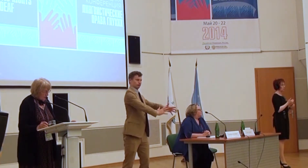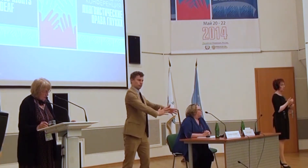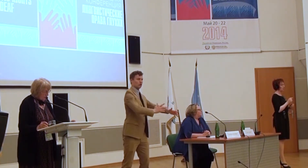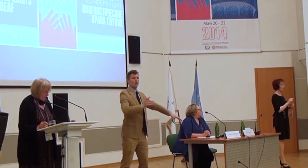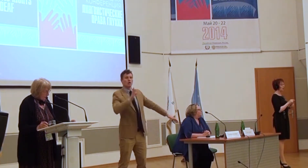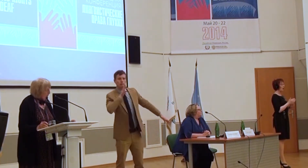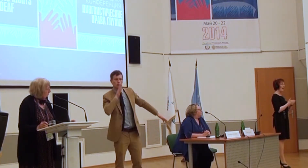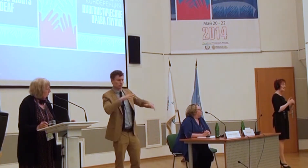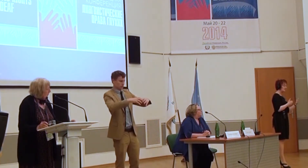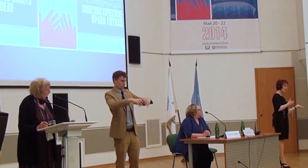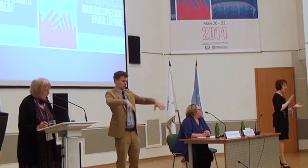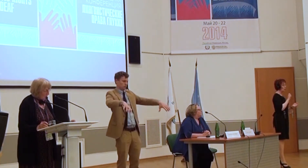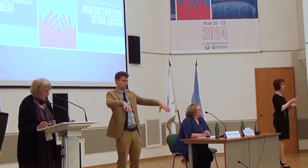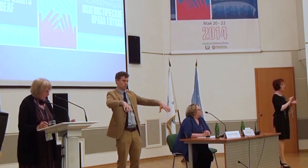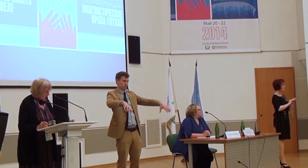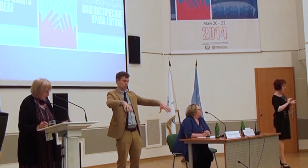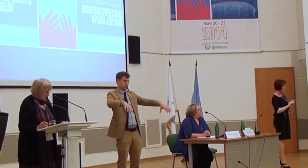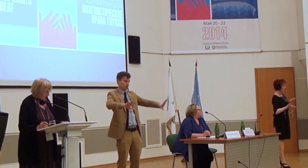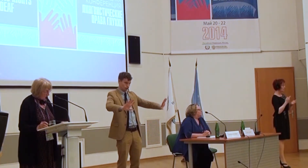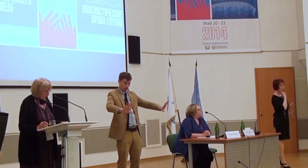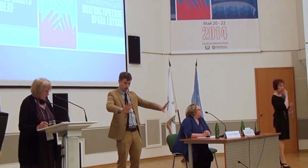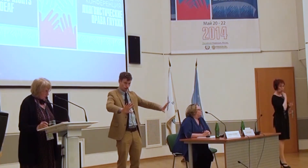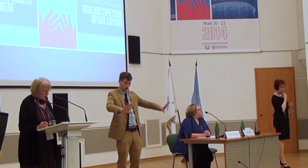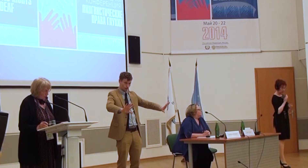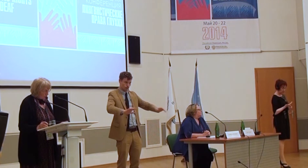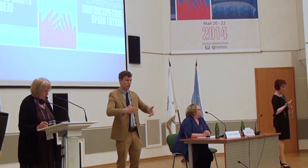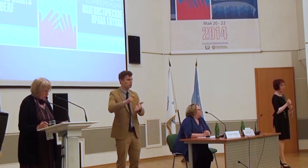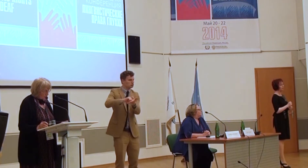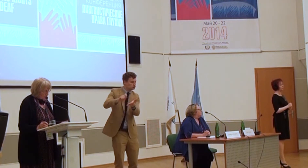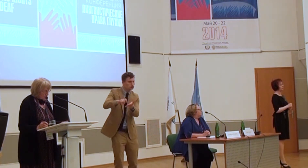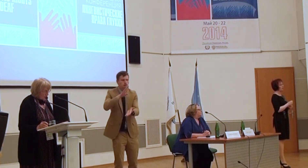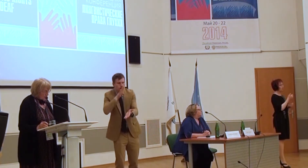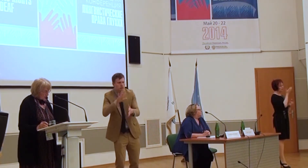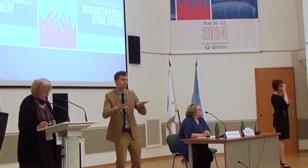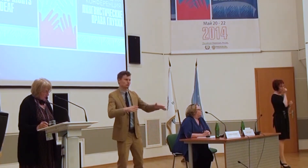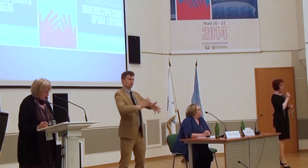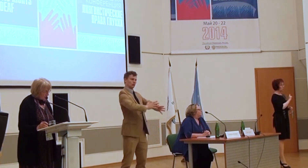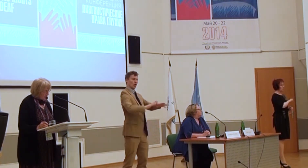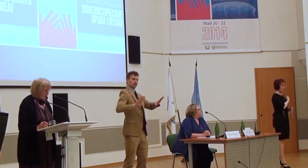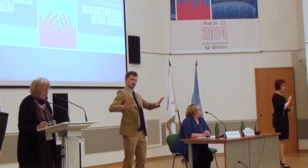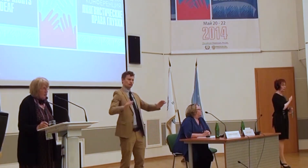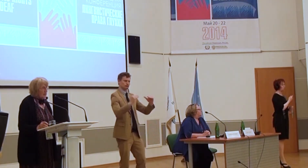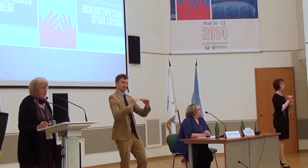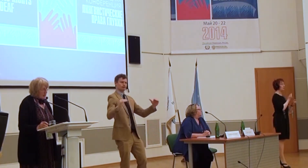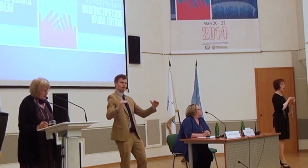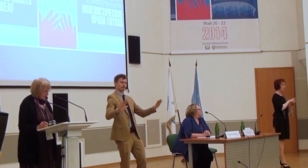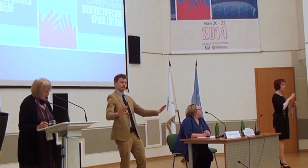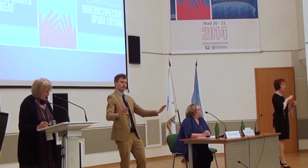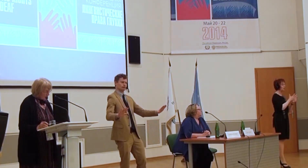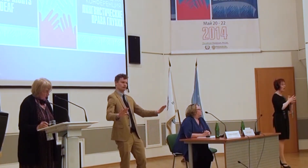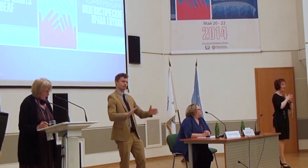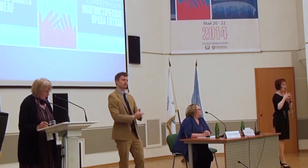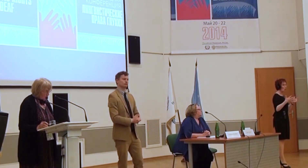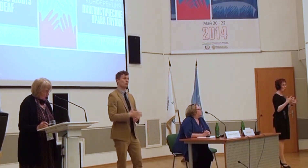community. A major impetus for this was the growing body of research establishing definitely that